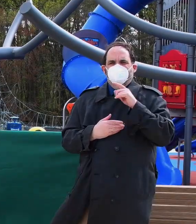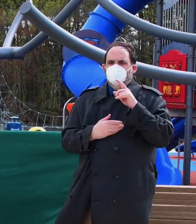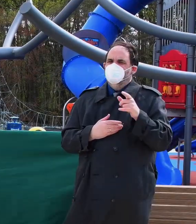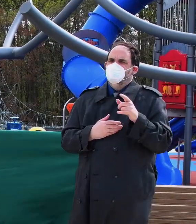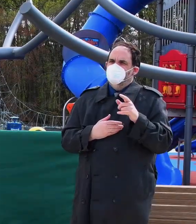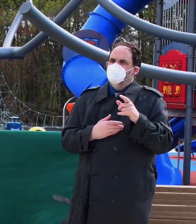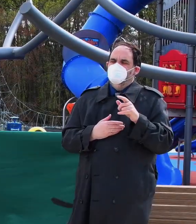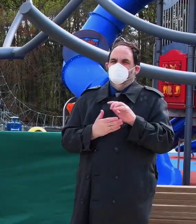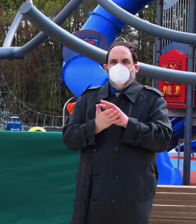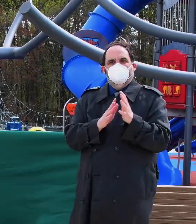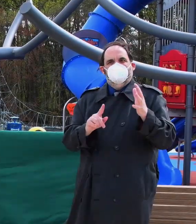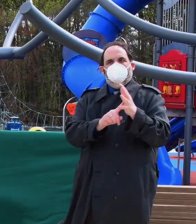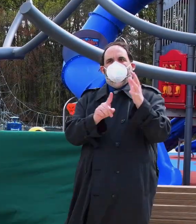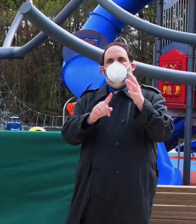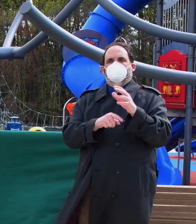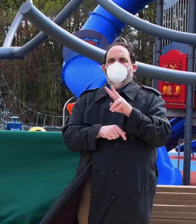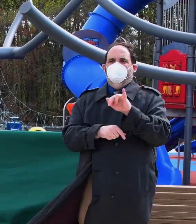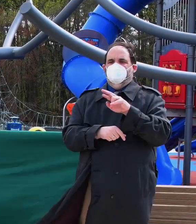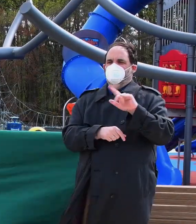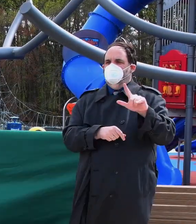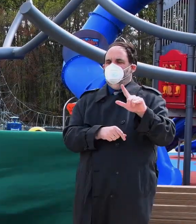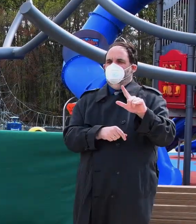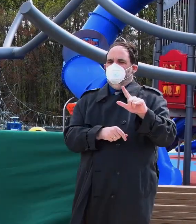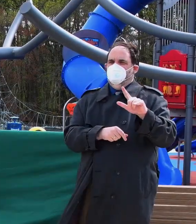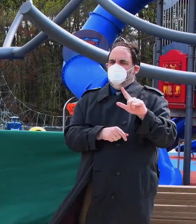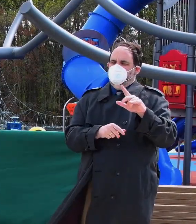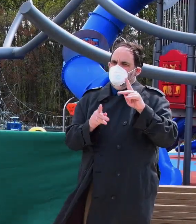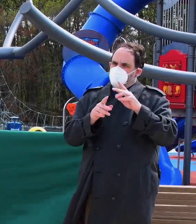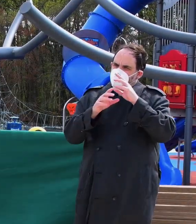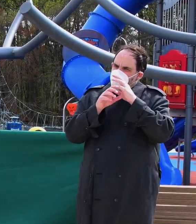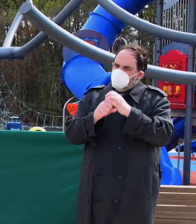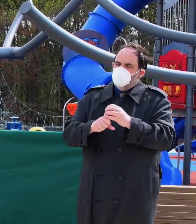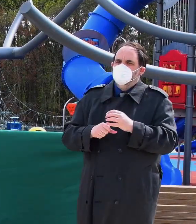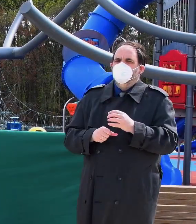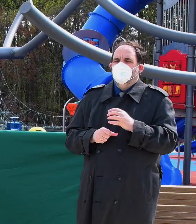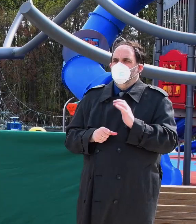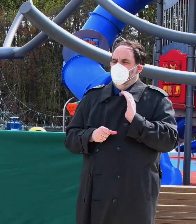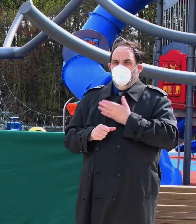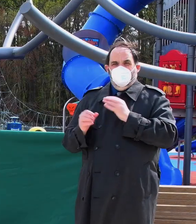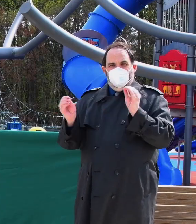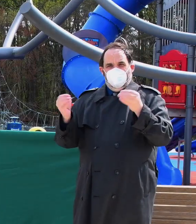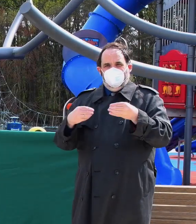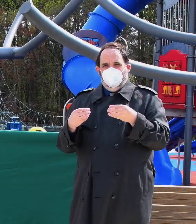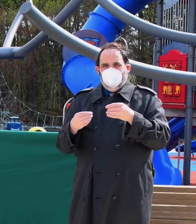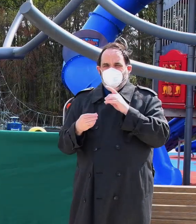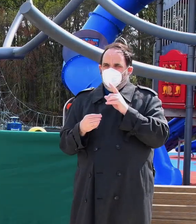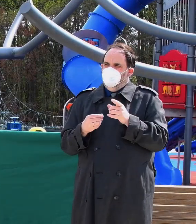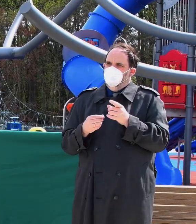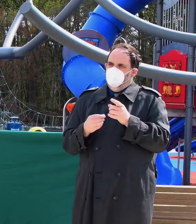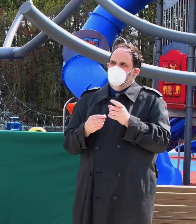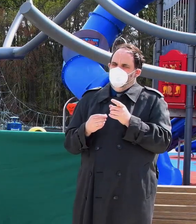gone viral, and by that I mean our office